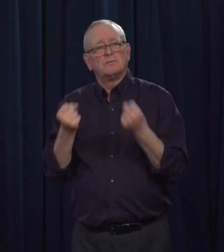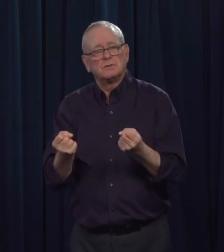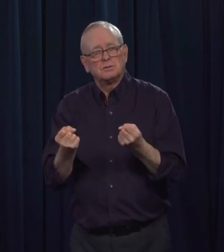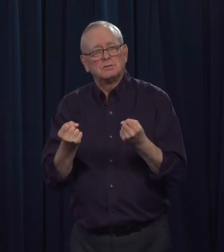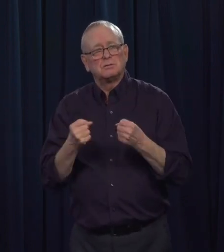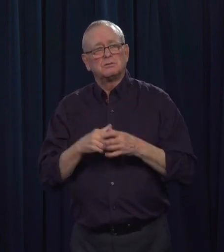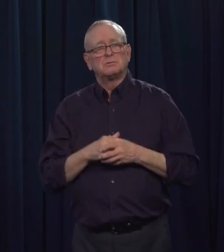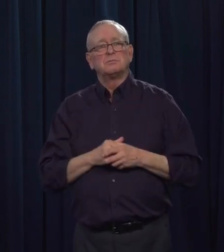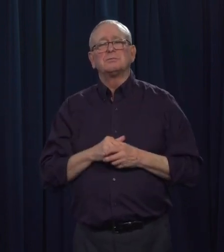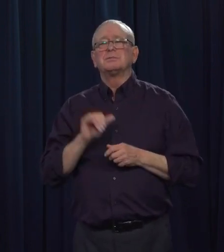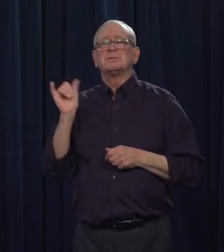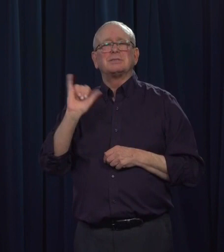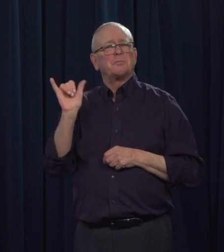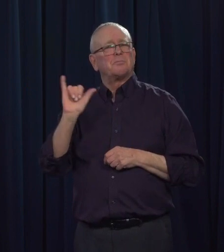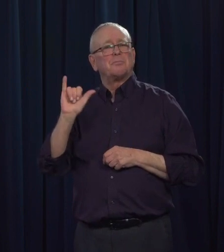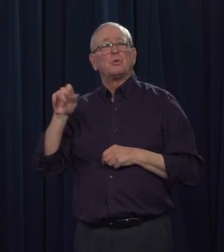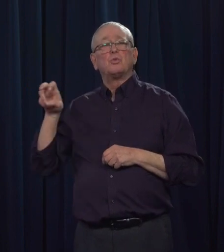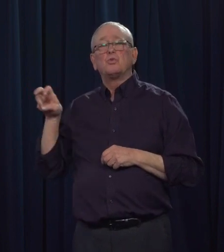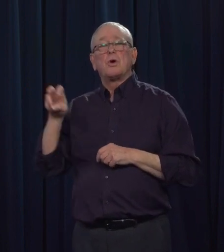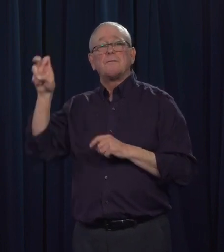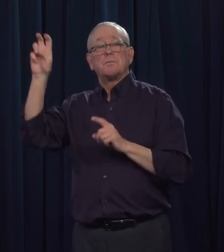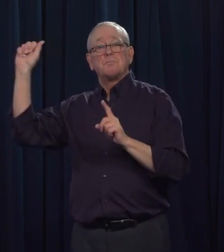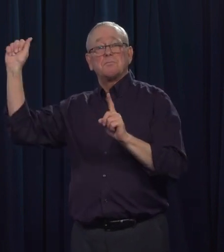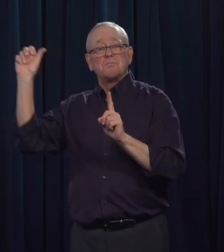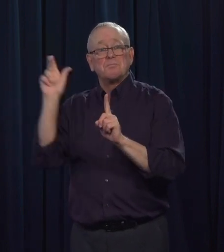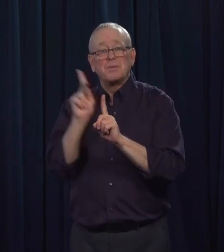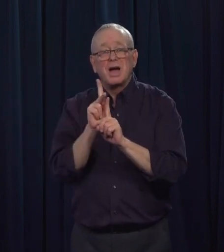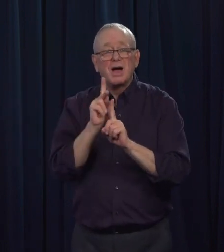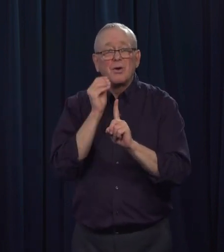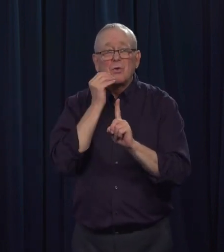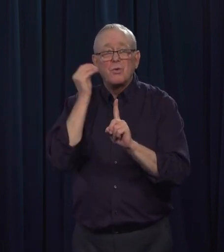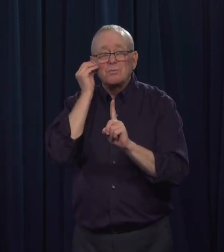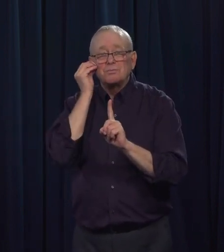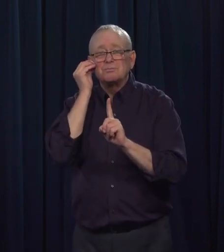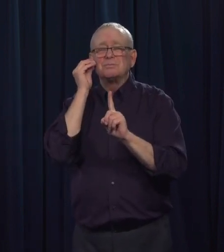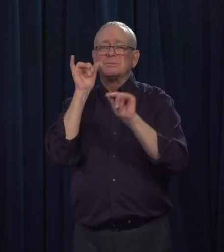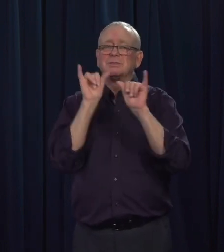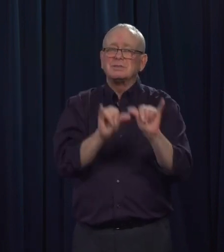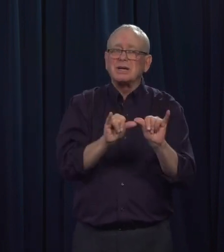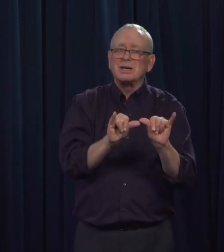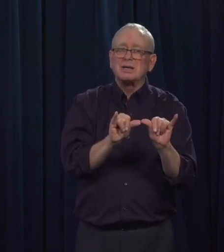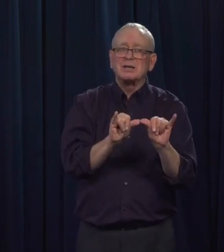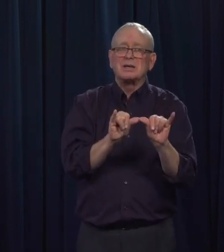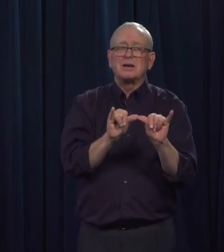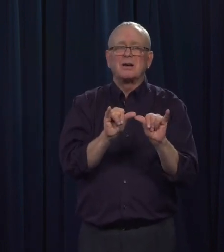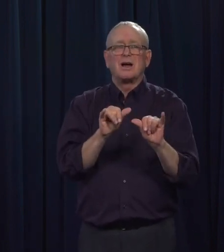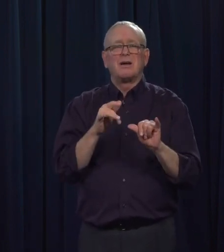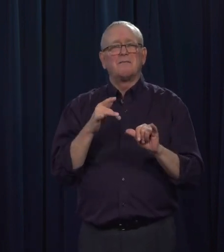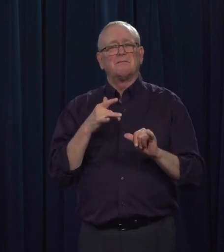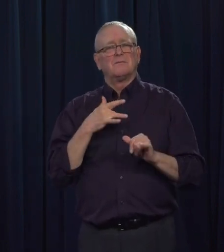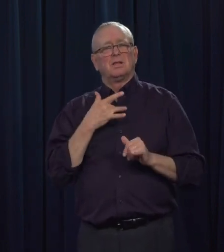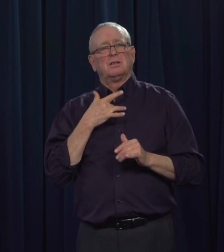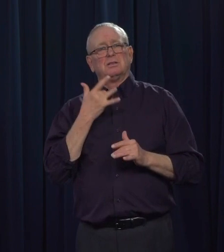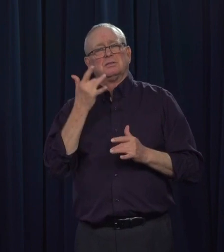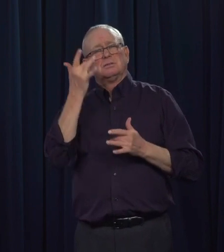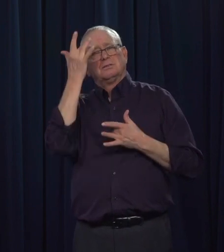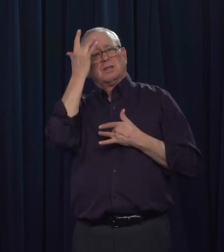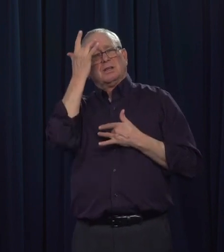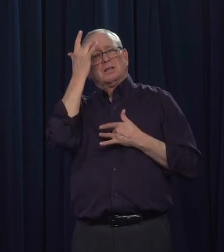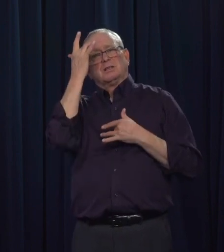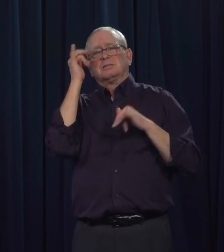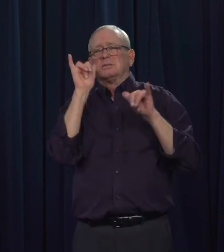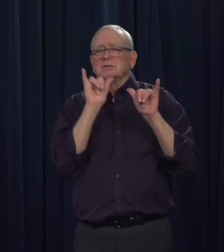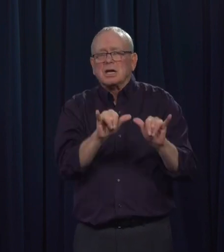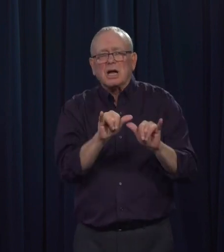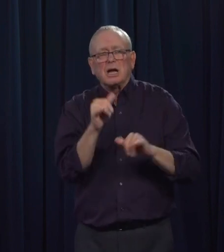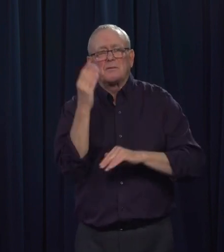for the minimum 10 days from the start of symptoms or until symptoms resolve, whichever is longer. This new